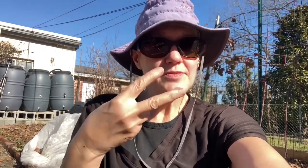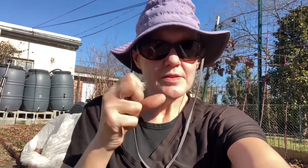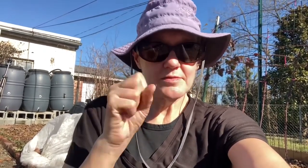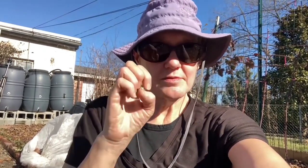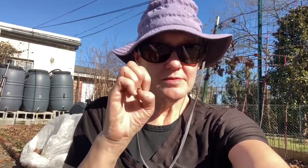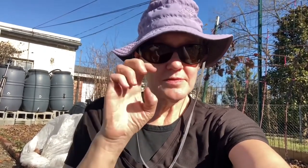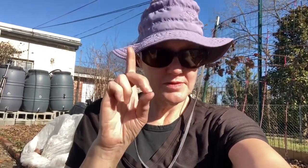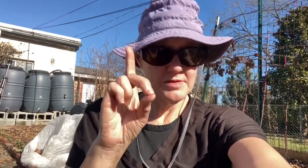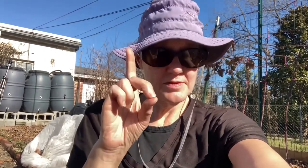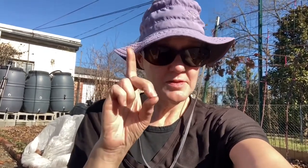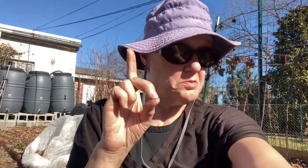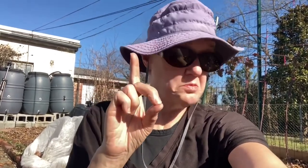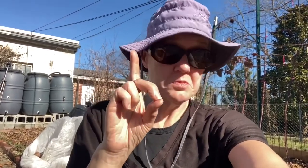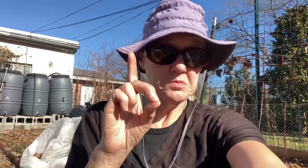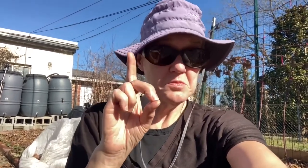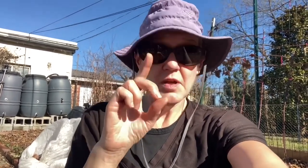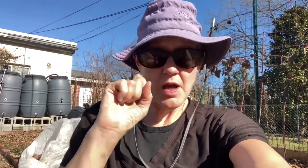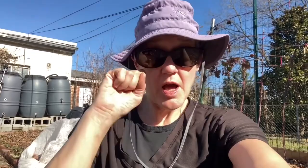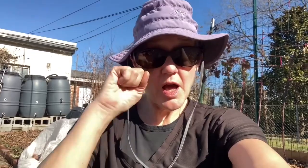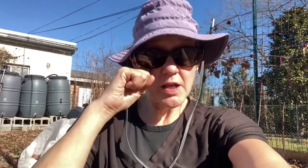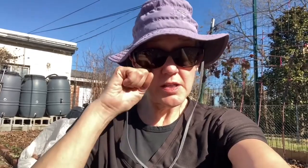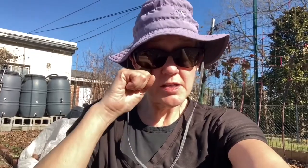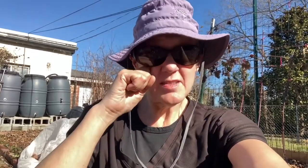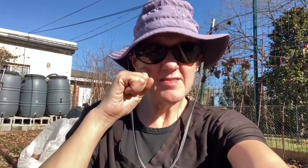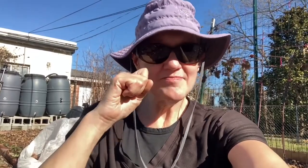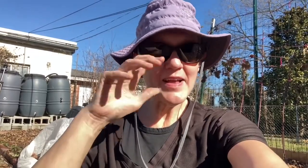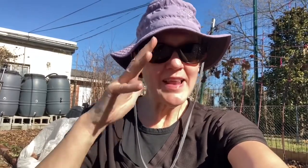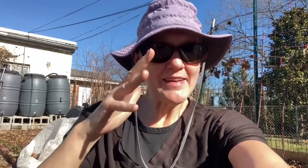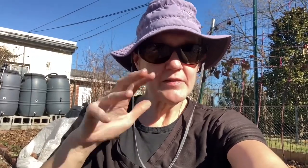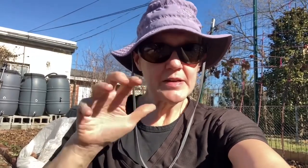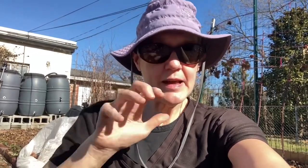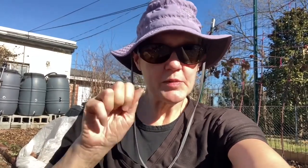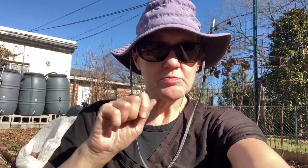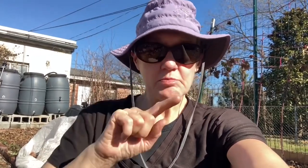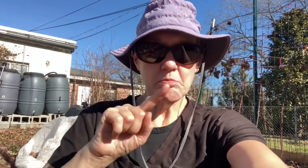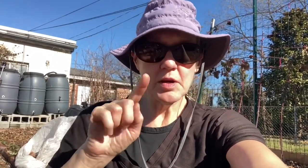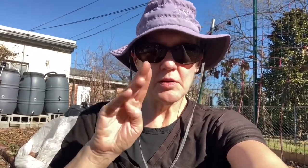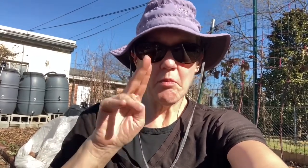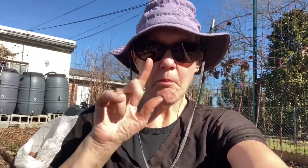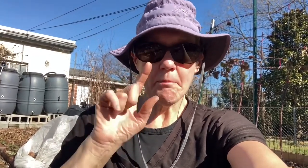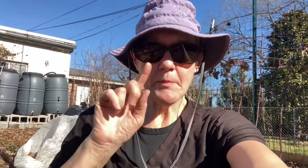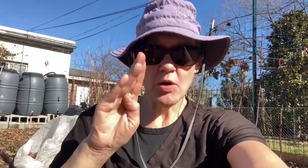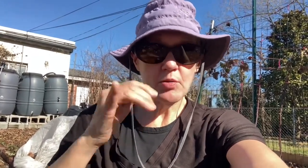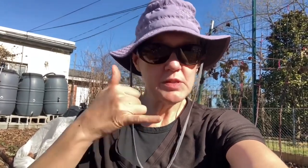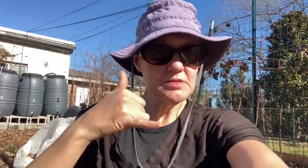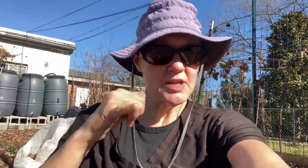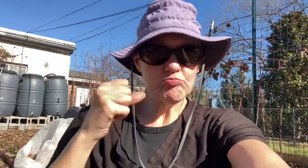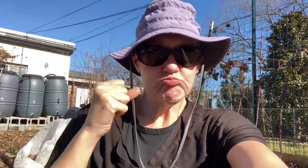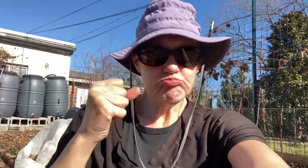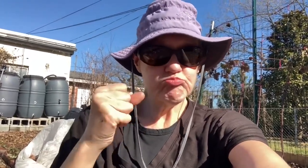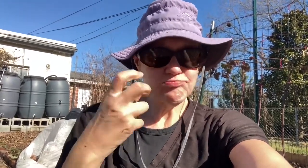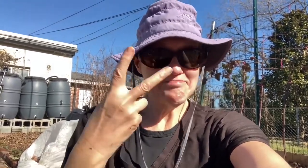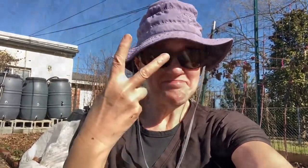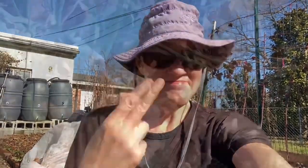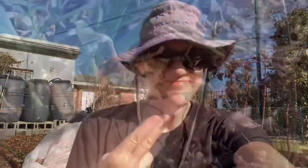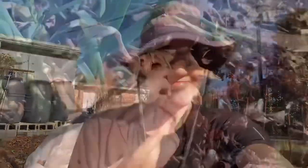head and they'll make seeds. We want to save seeds from them. The onion leaves have a little bit of damage, but the bulb is still nice